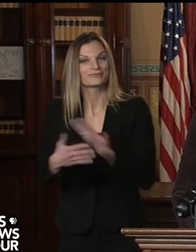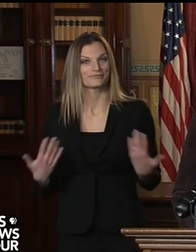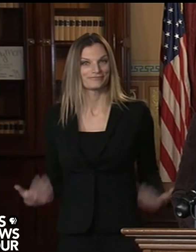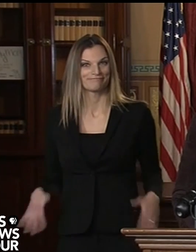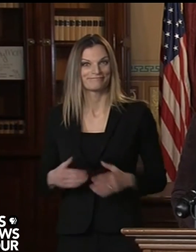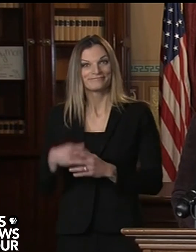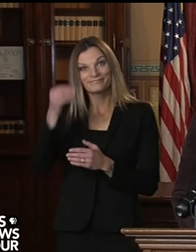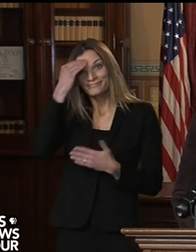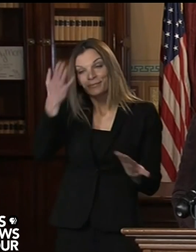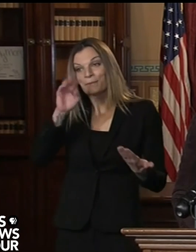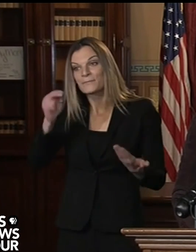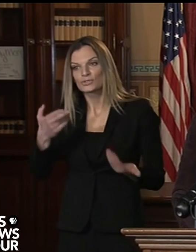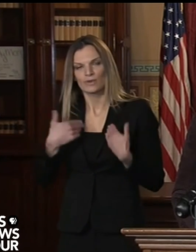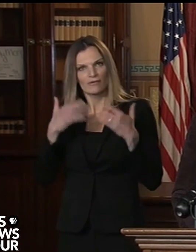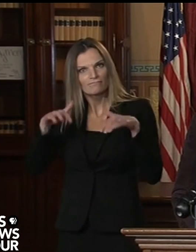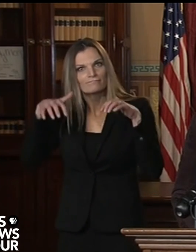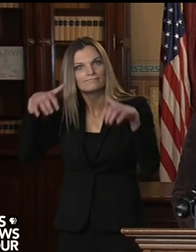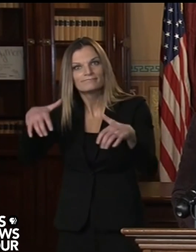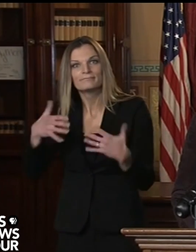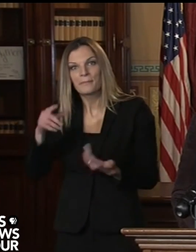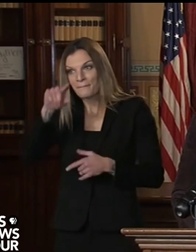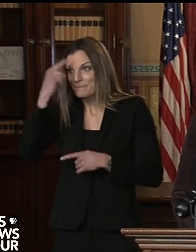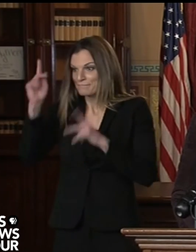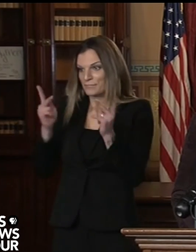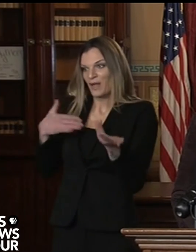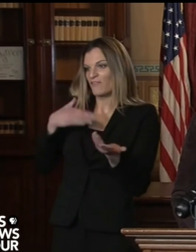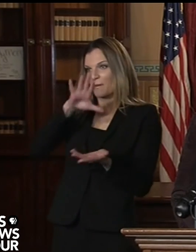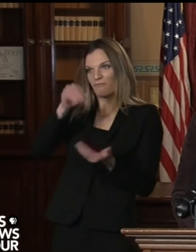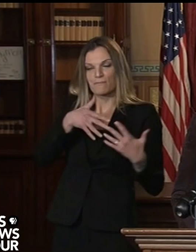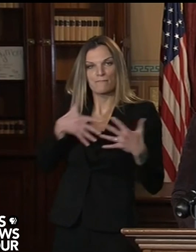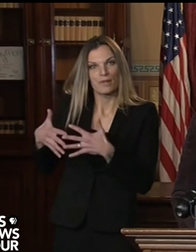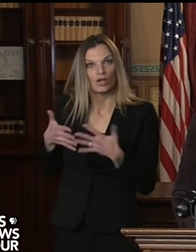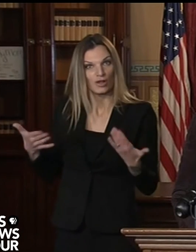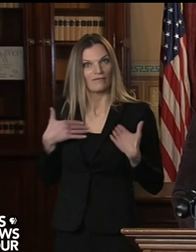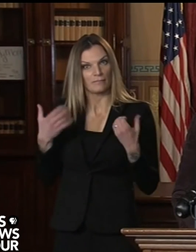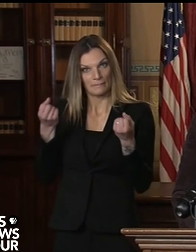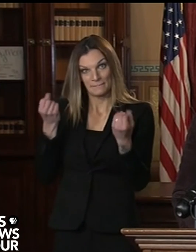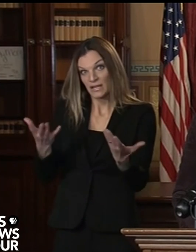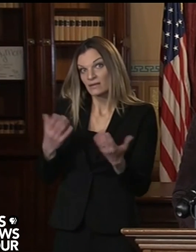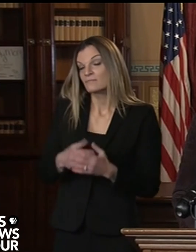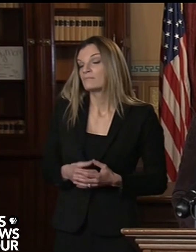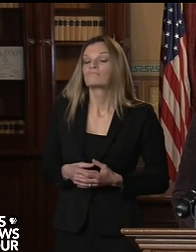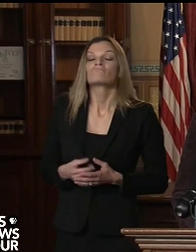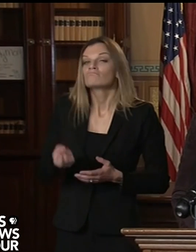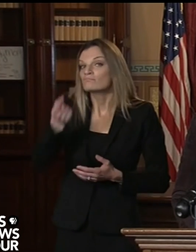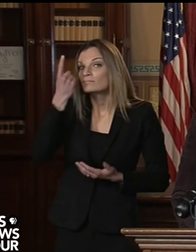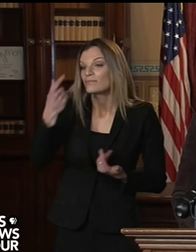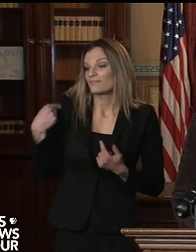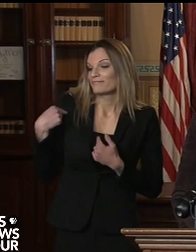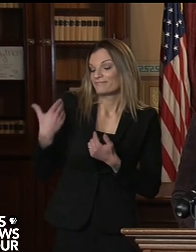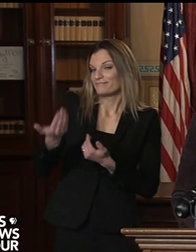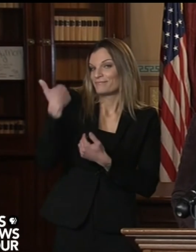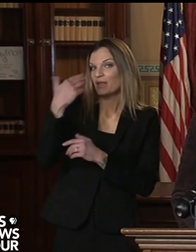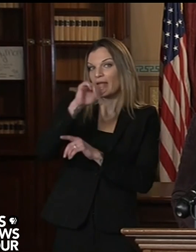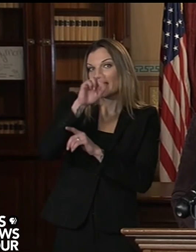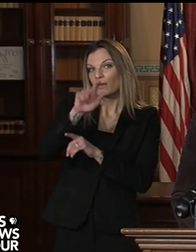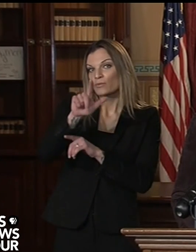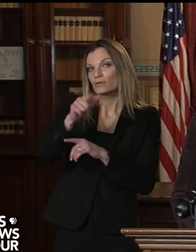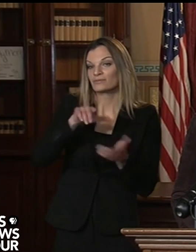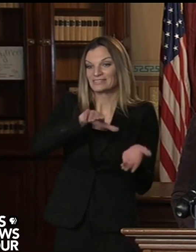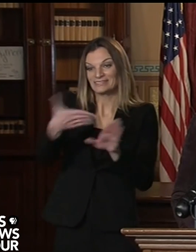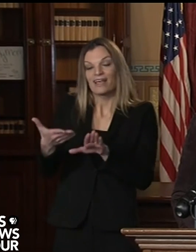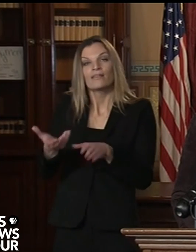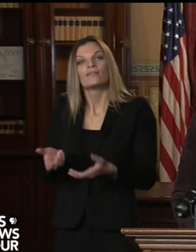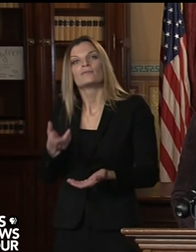but in April, African Americans accounted for over 40% of the COVID-19 cases